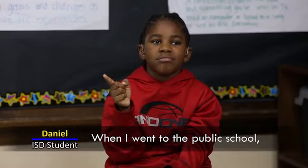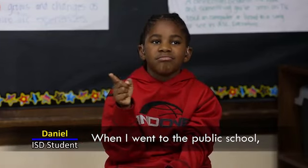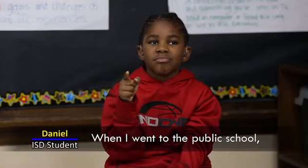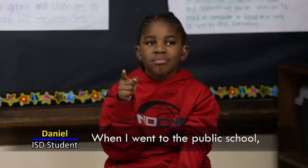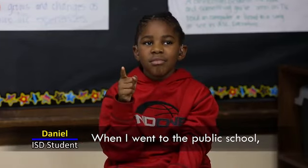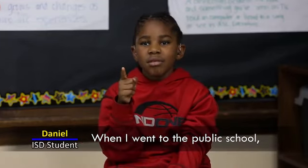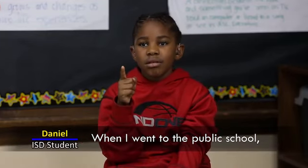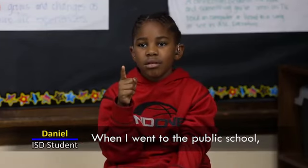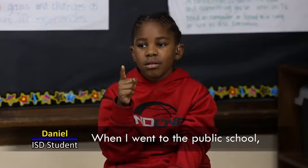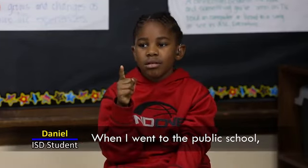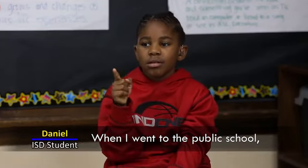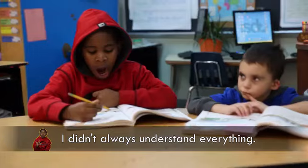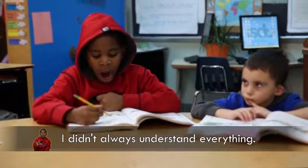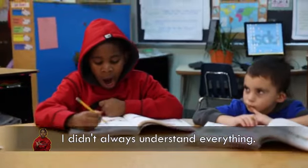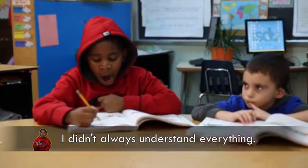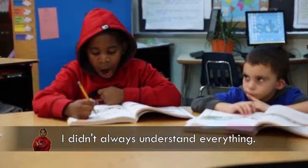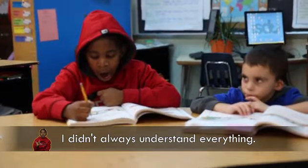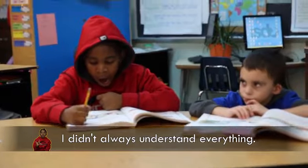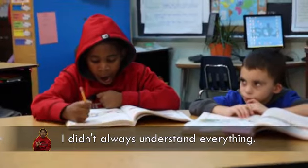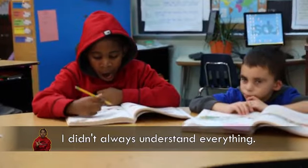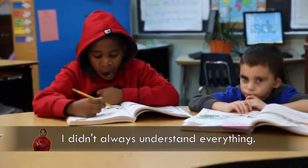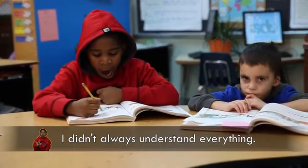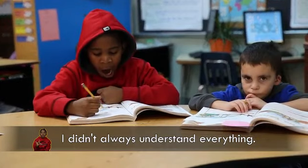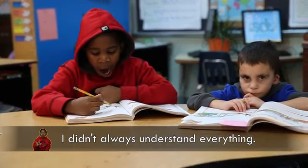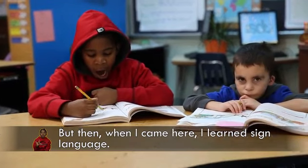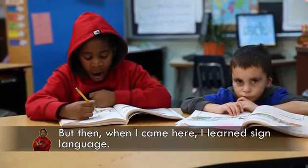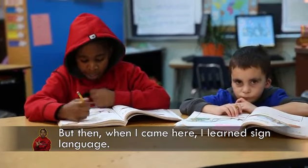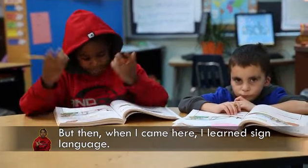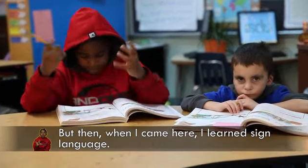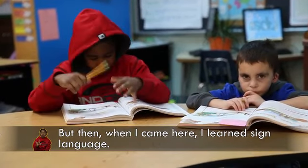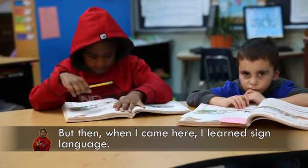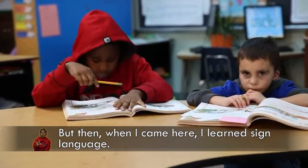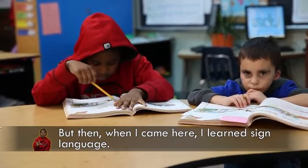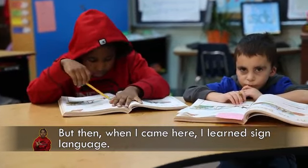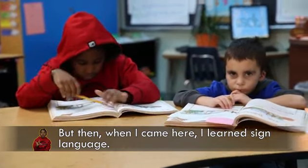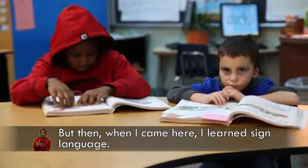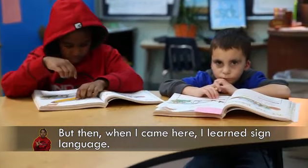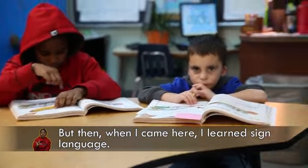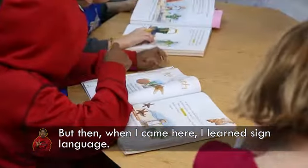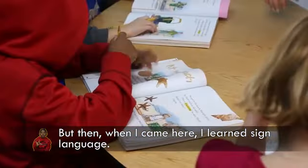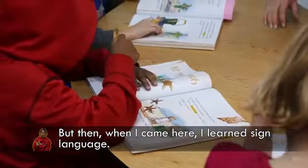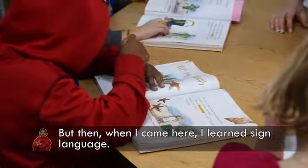When I went to the public school, I didn't always understand everything. But then, when I came here, I learned sign language,